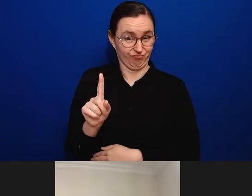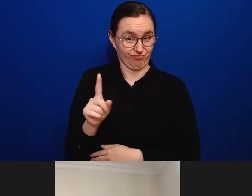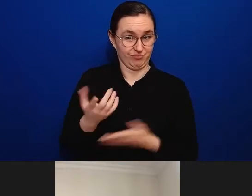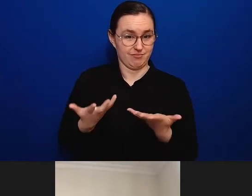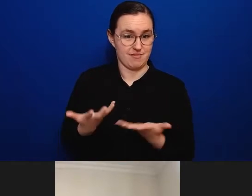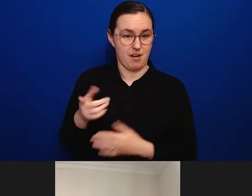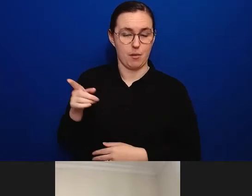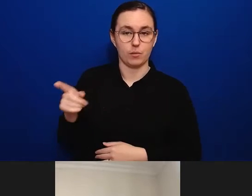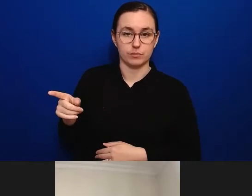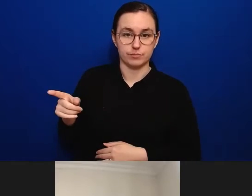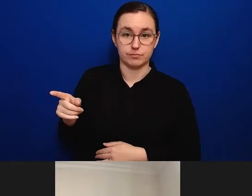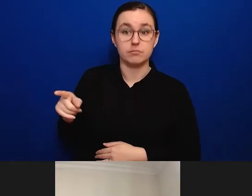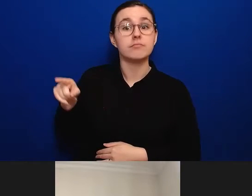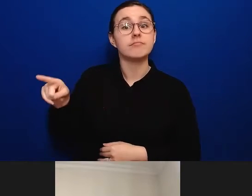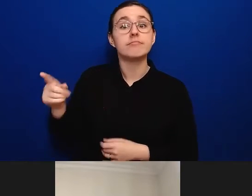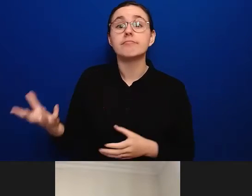bridge mechanism,